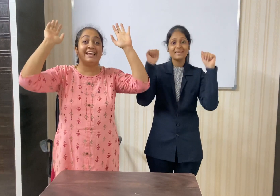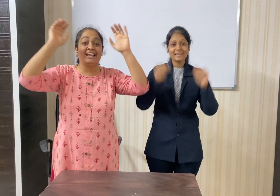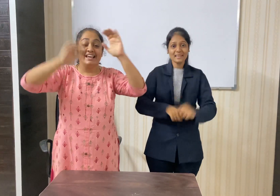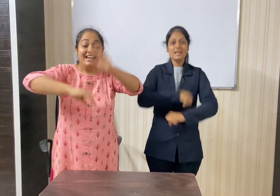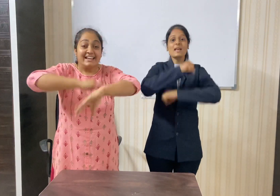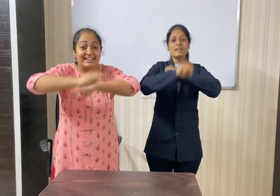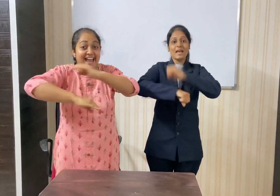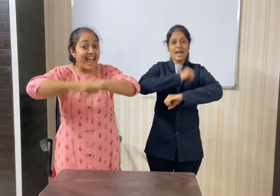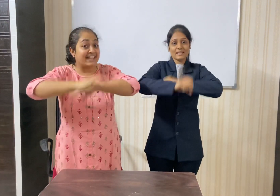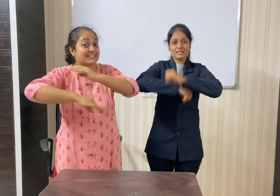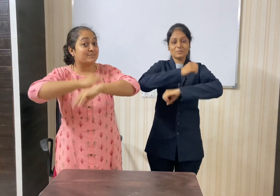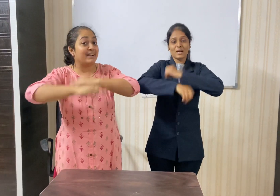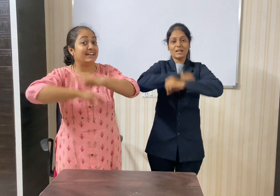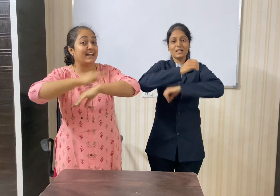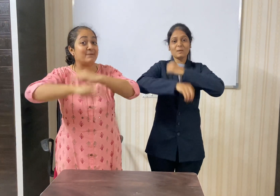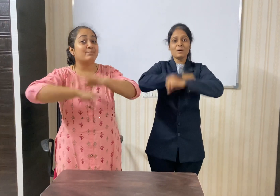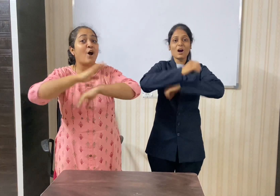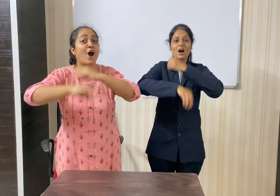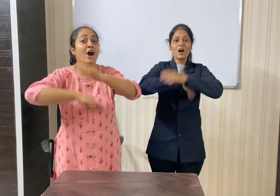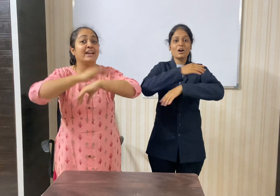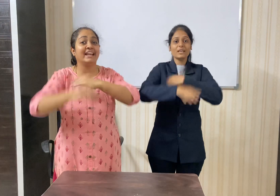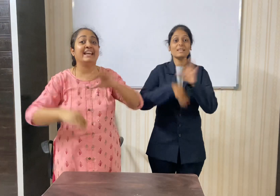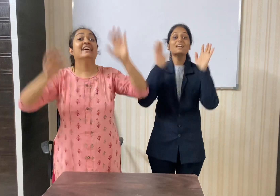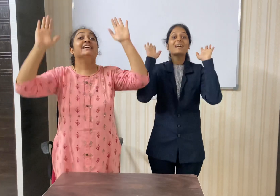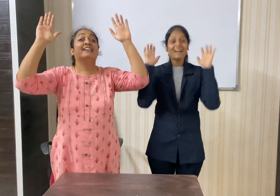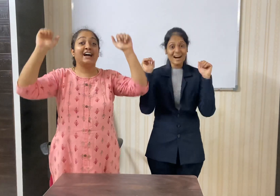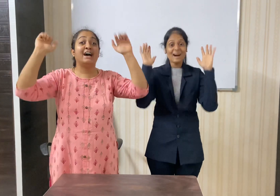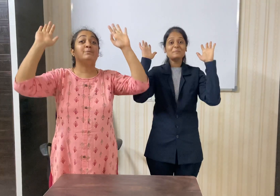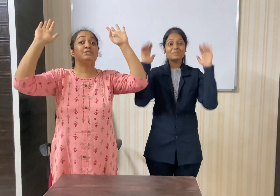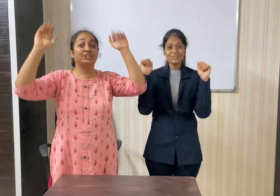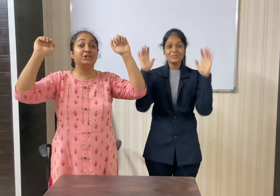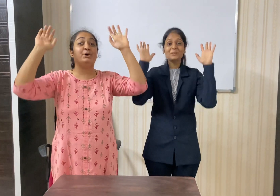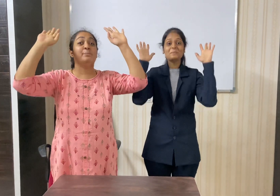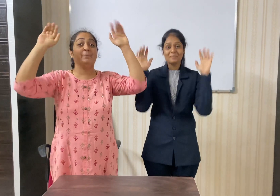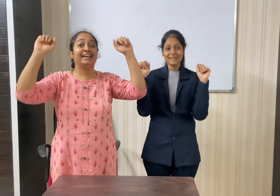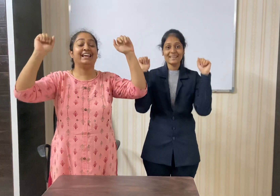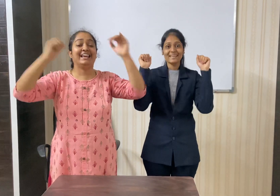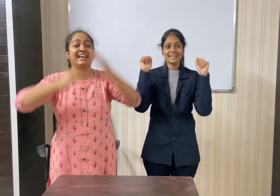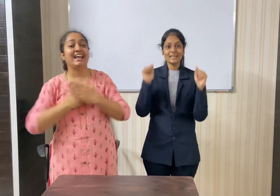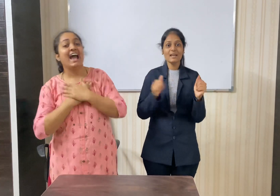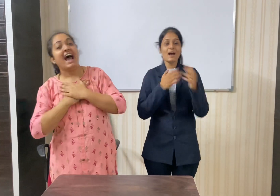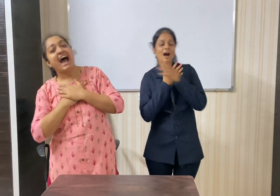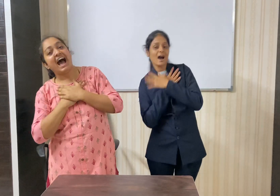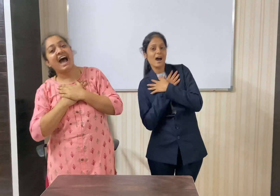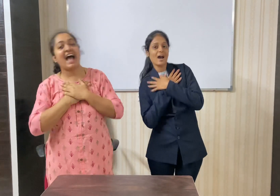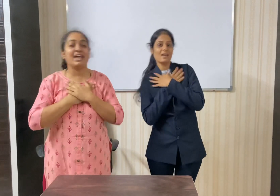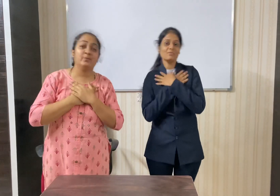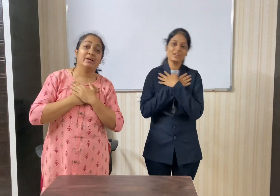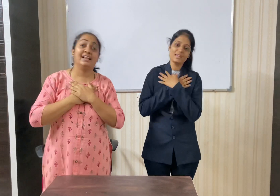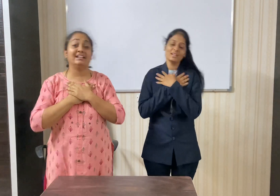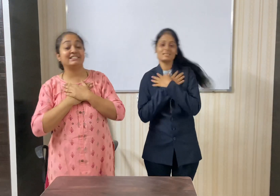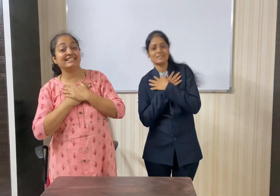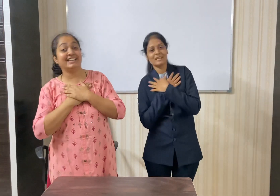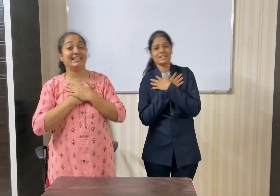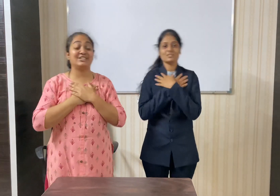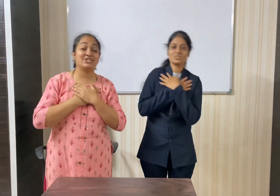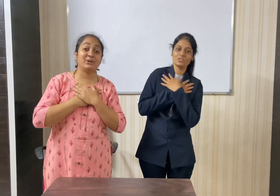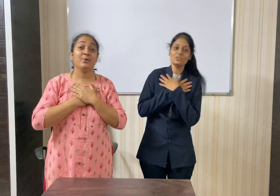Next Monday morning, come to me I will teach you